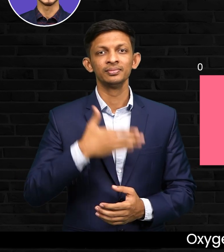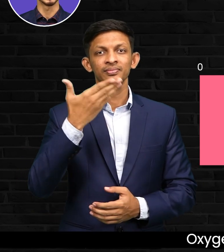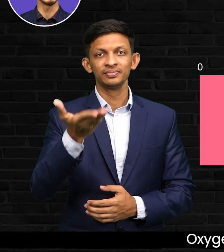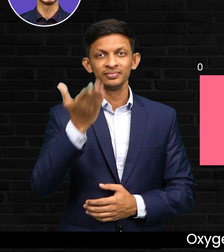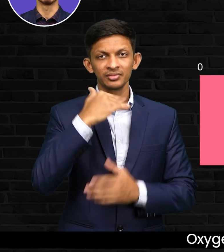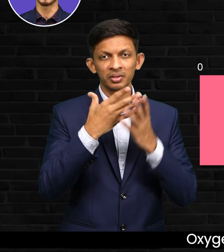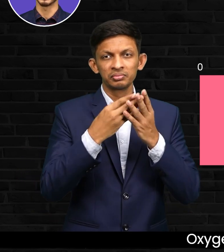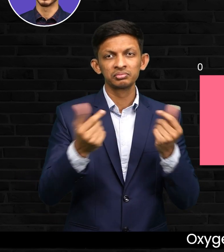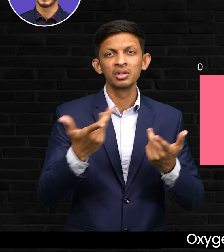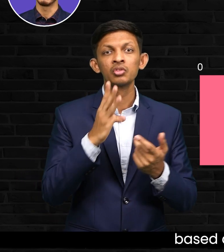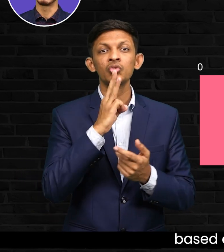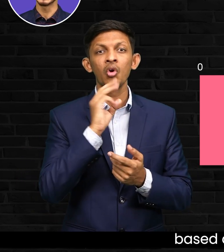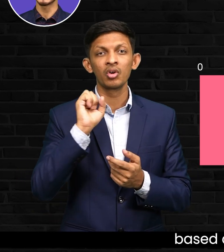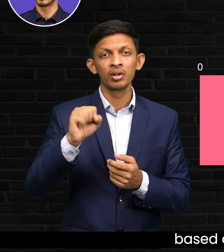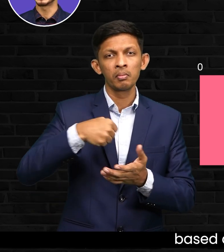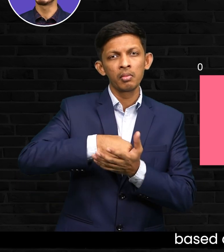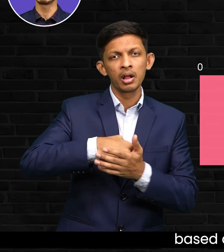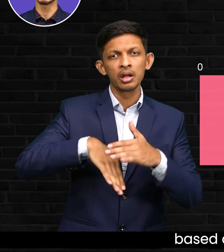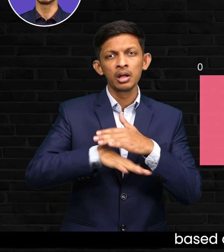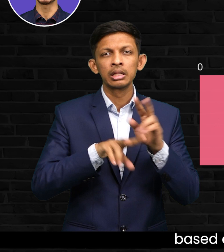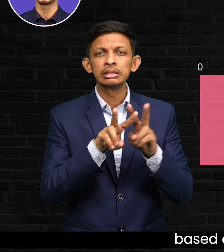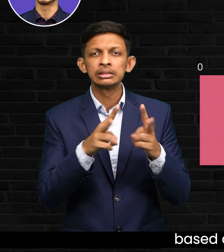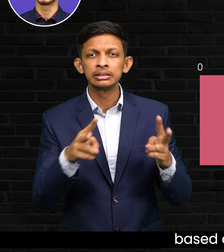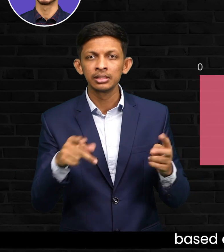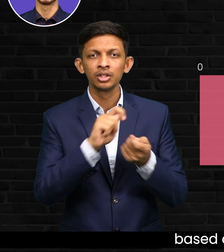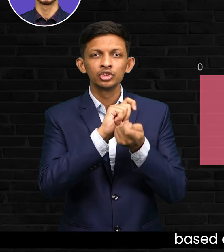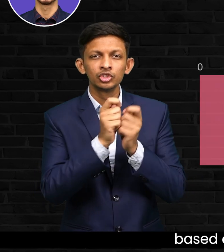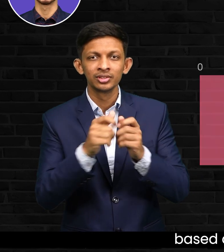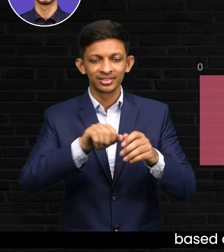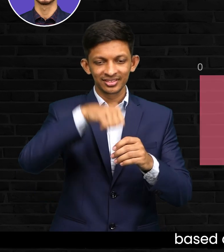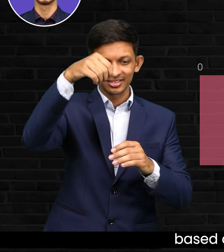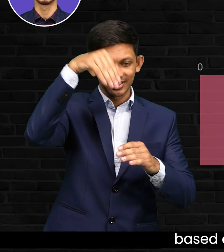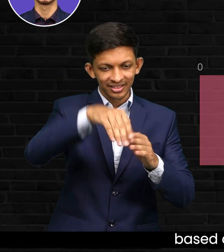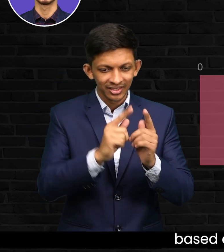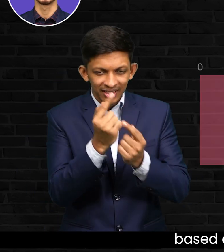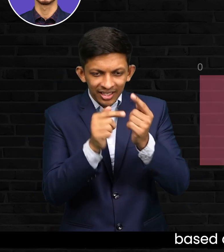Oxygen dissolves in water based on different conditions.